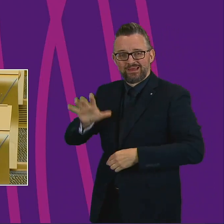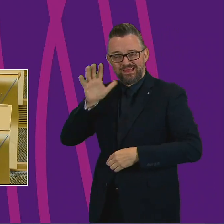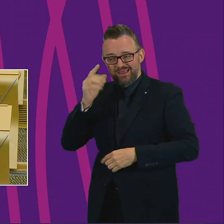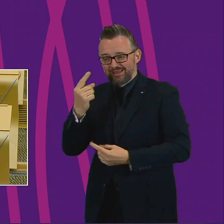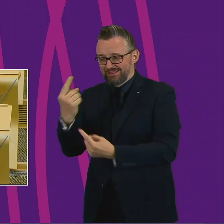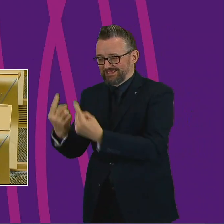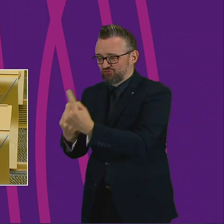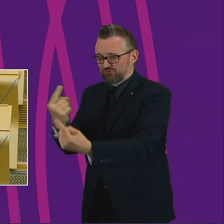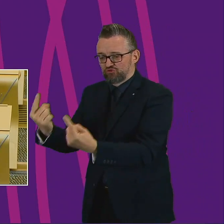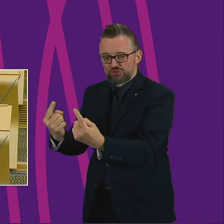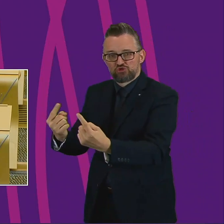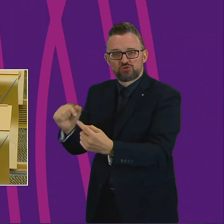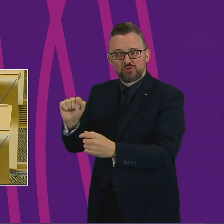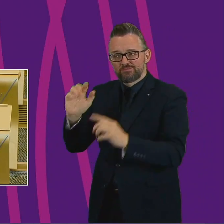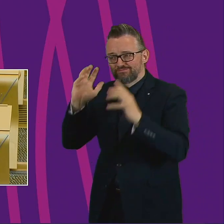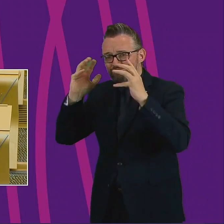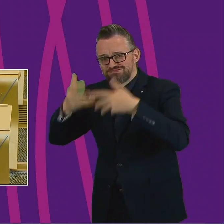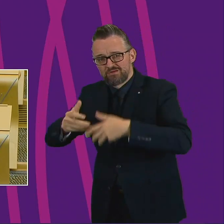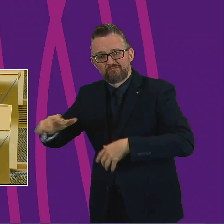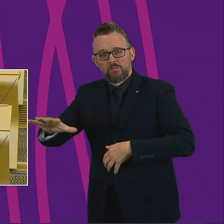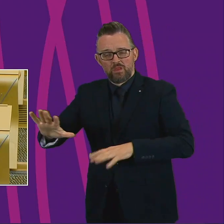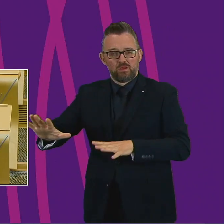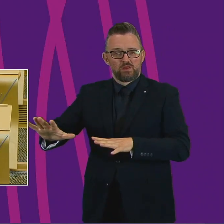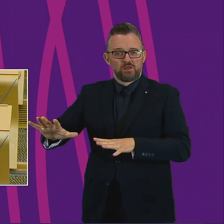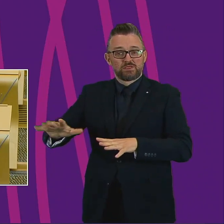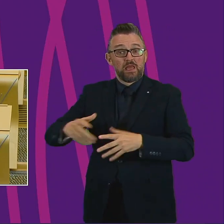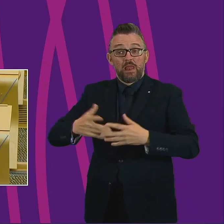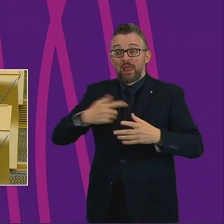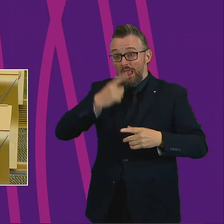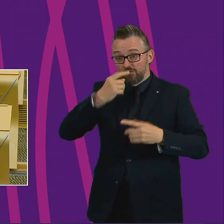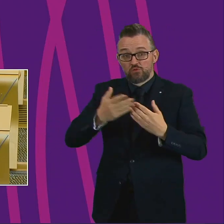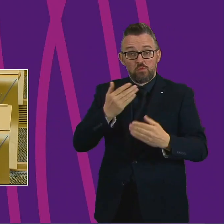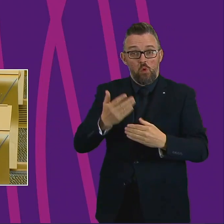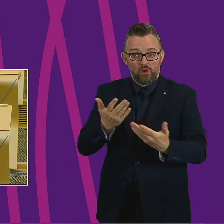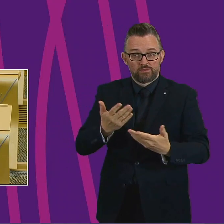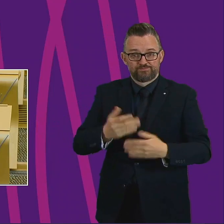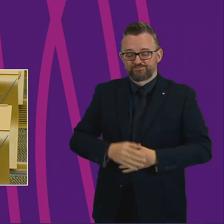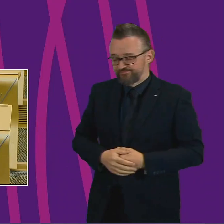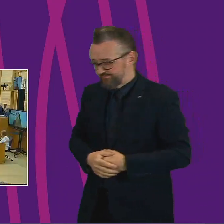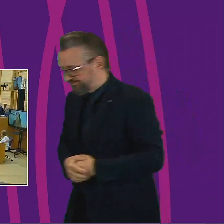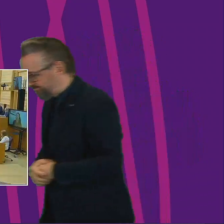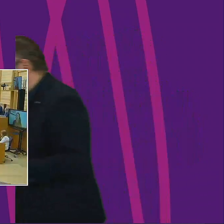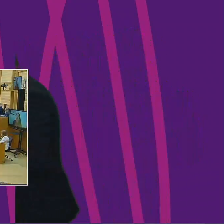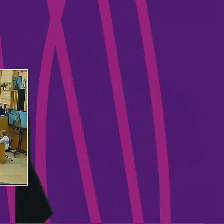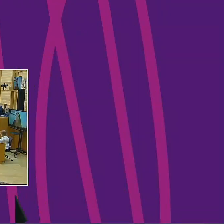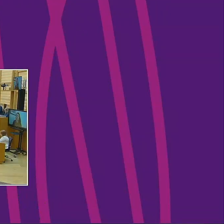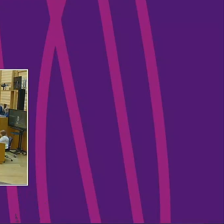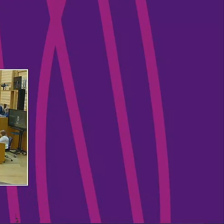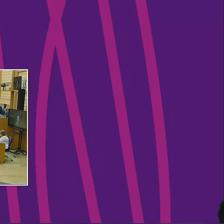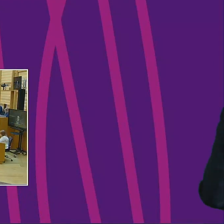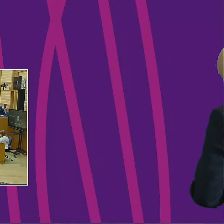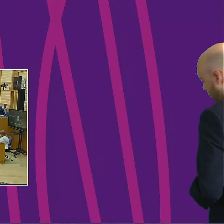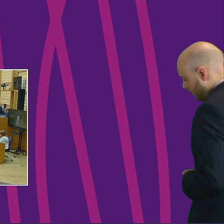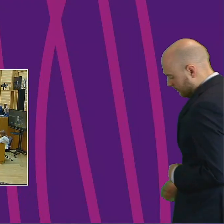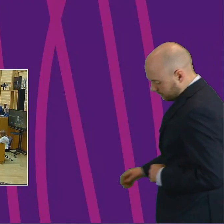individual families' concerns and see if there is anything more that I can do to address those. Thank you very much, and apologies to Neil Findlay and Daniel